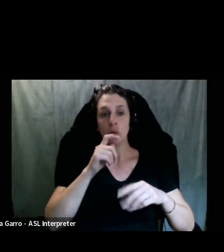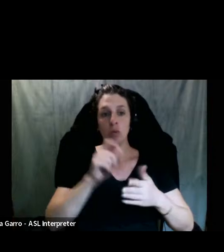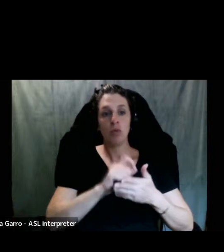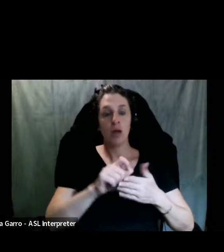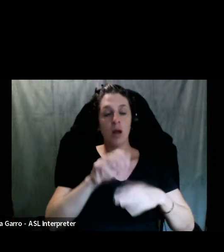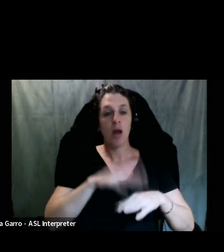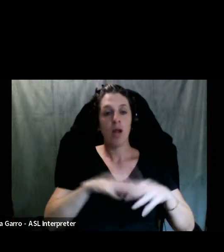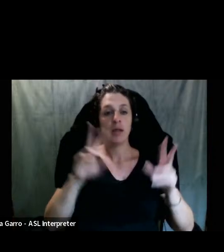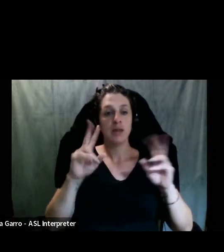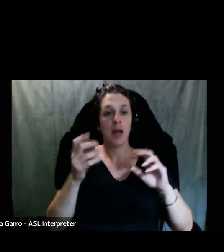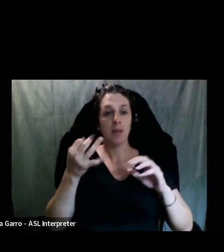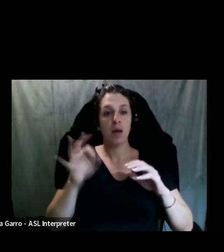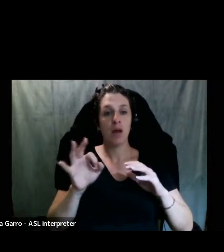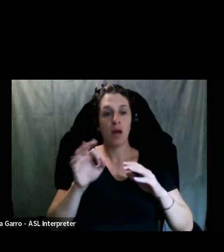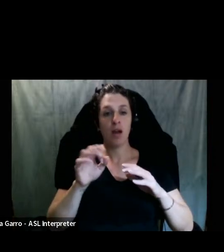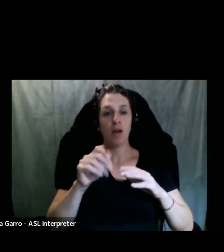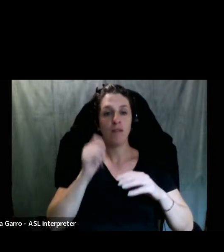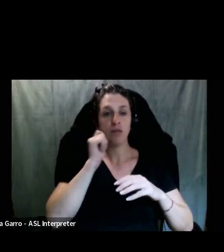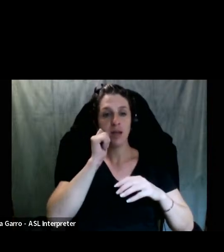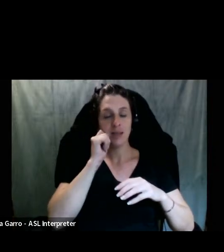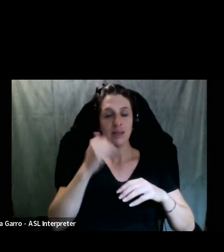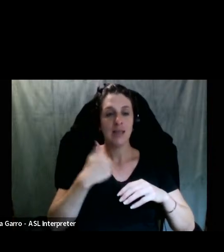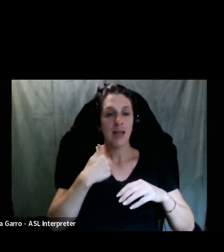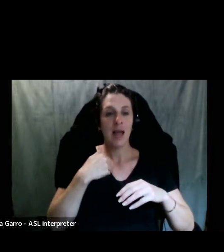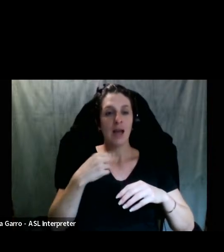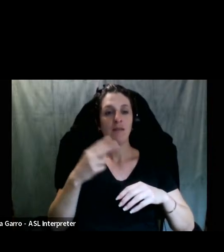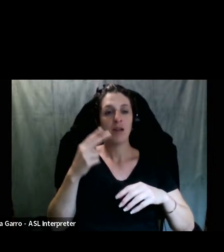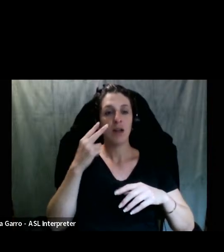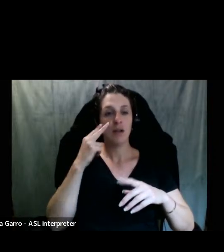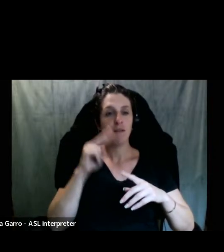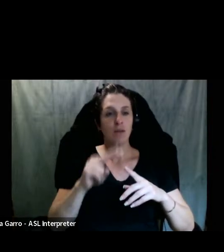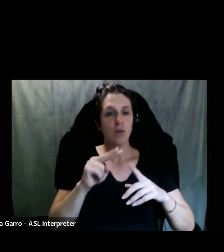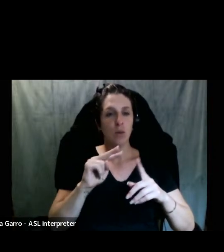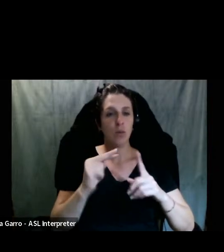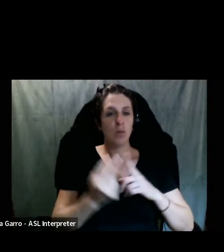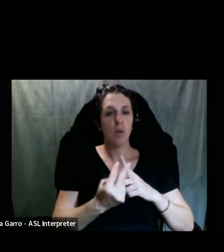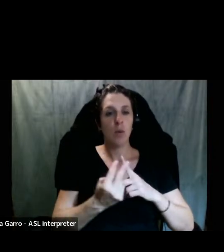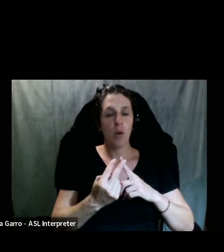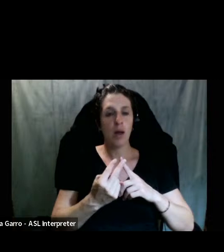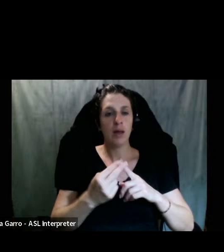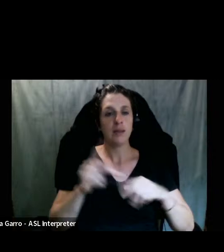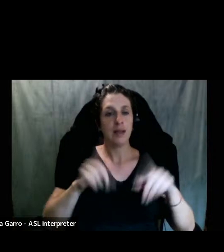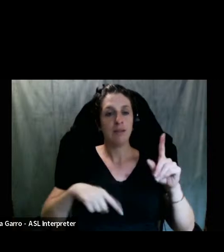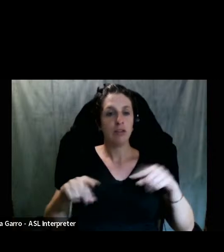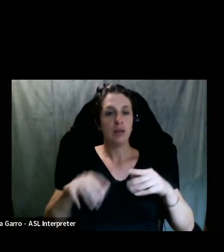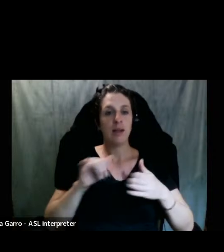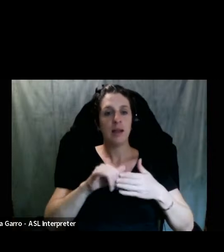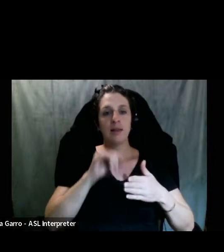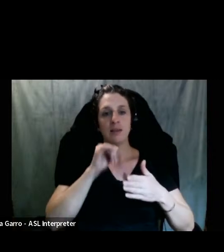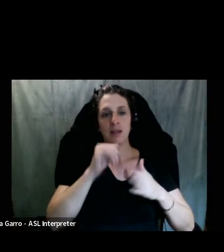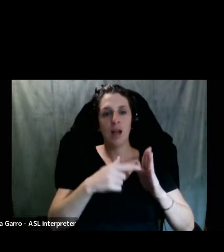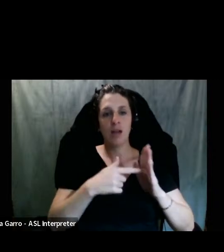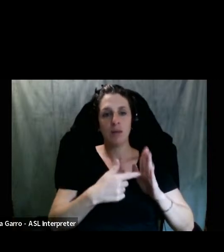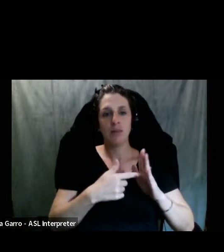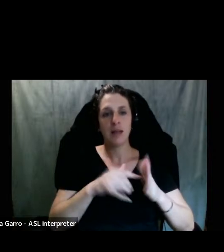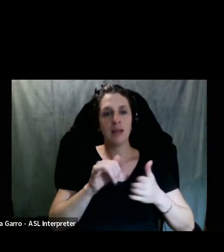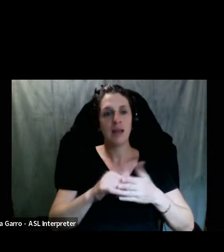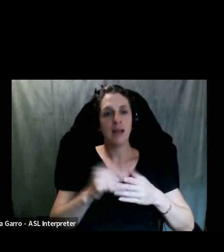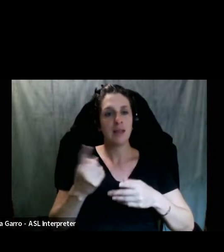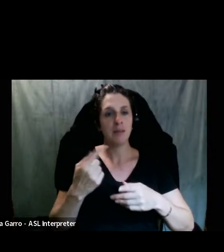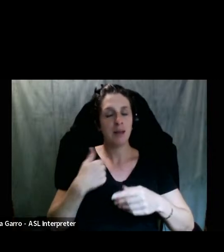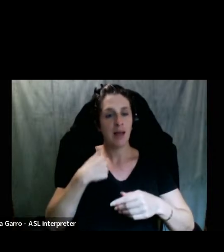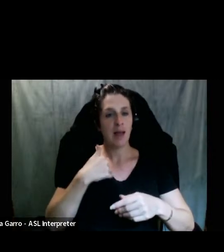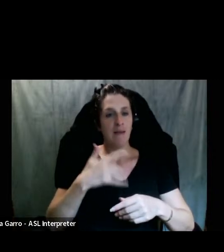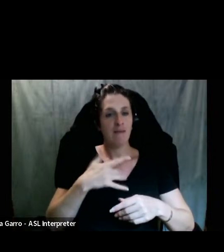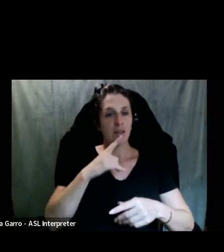maybe have they have a viewpoint diversity that isn't being represented. And so that's something that I feel very strongly